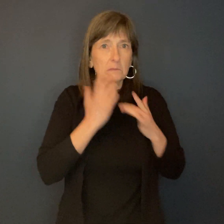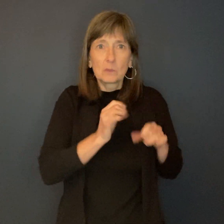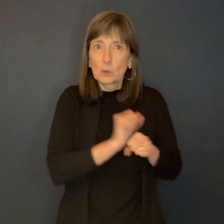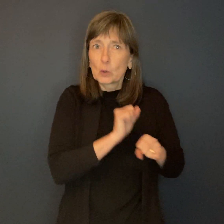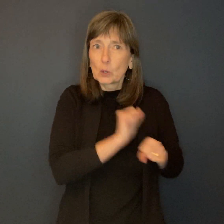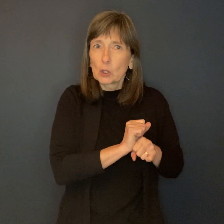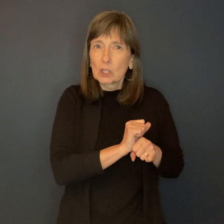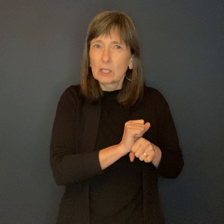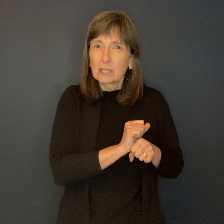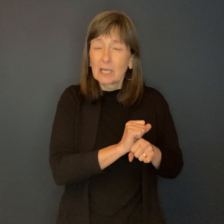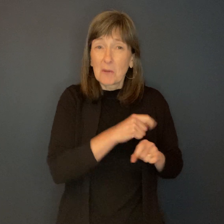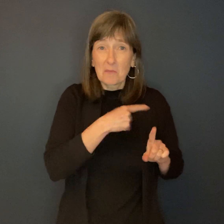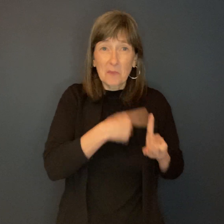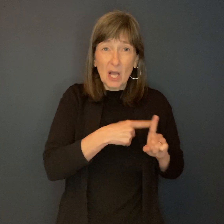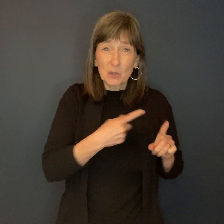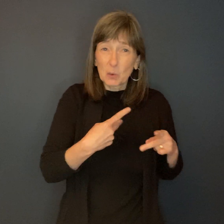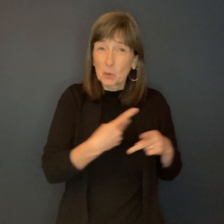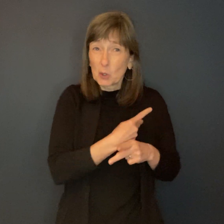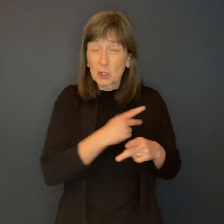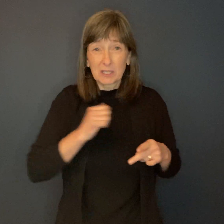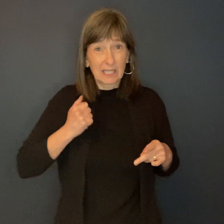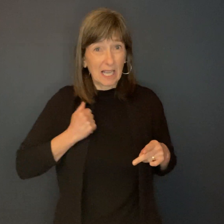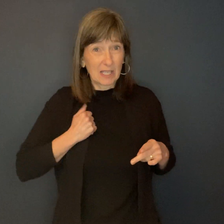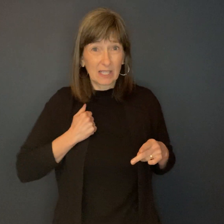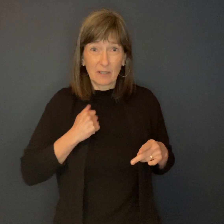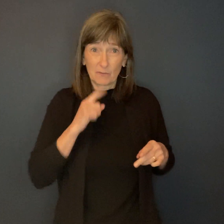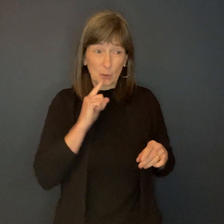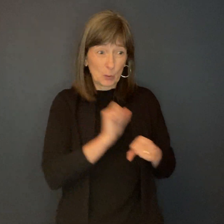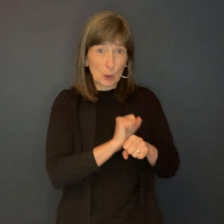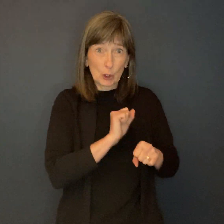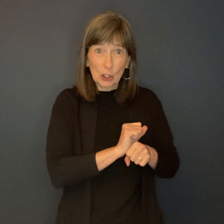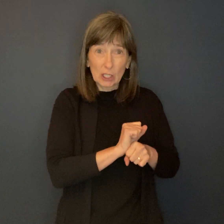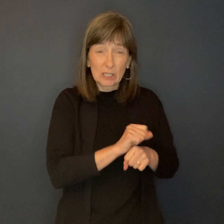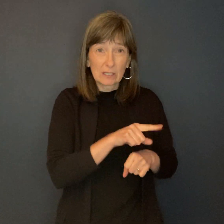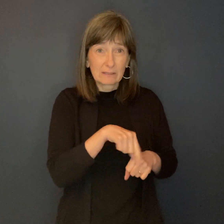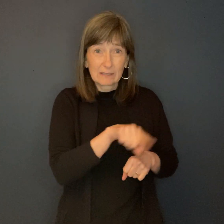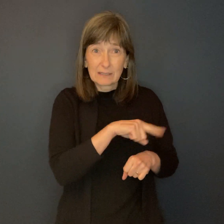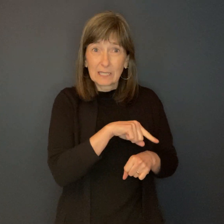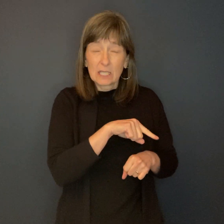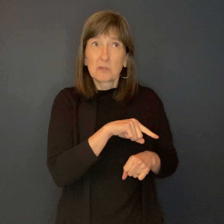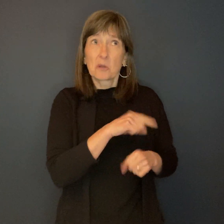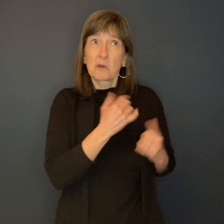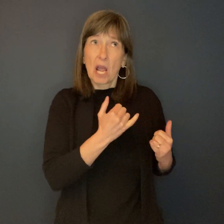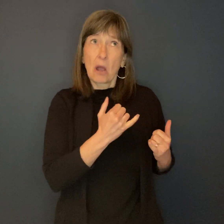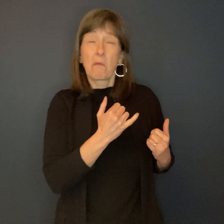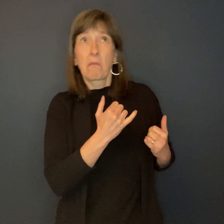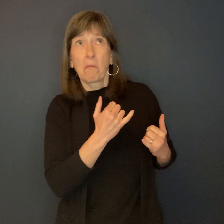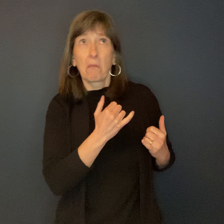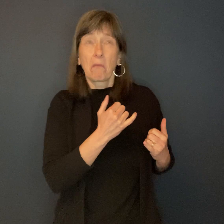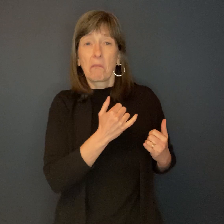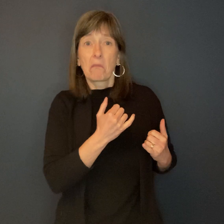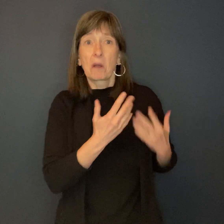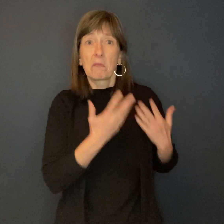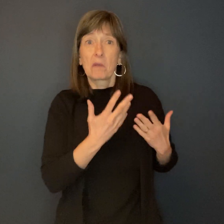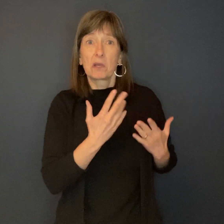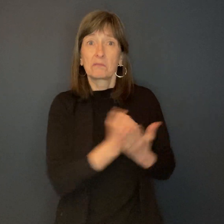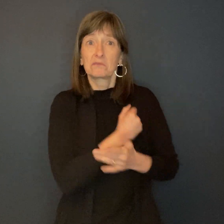the highest unemployment rate in the country, that there was an opportunity to think more broadly and to market this